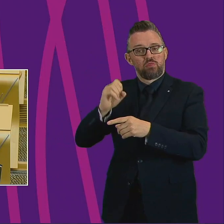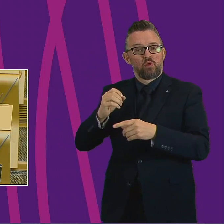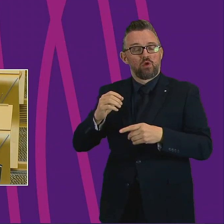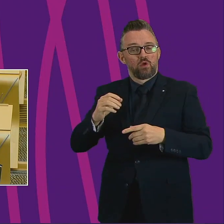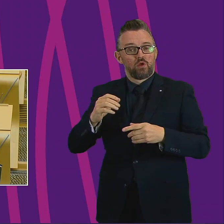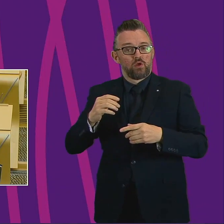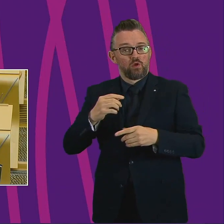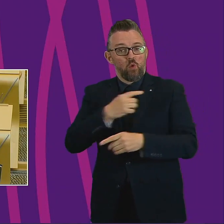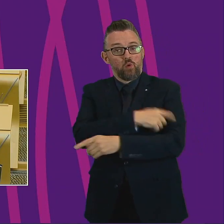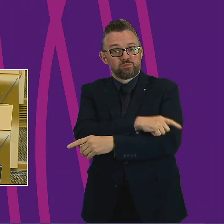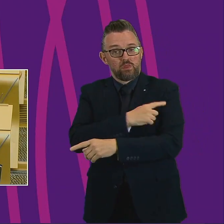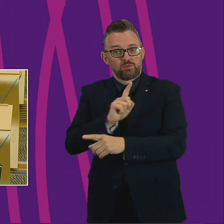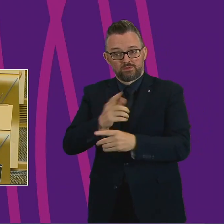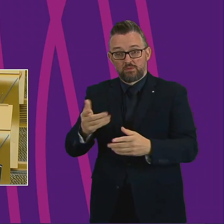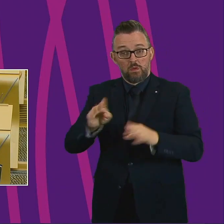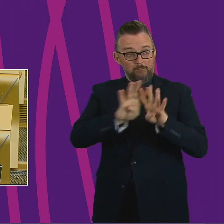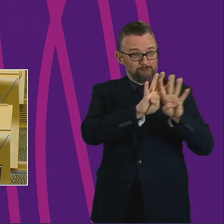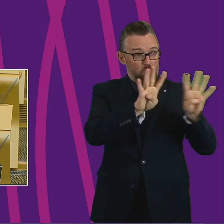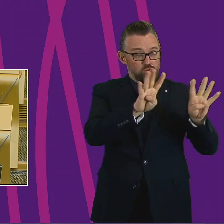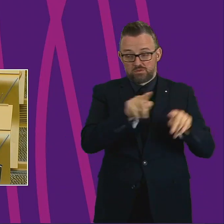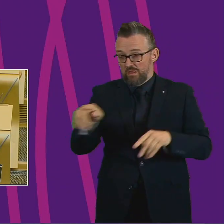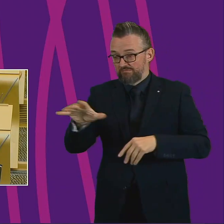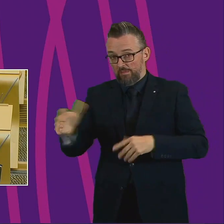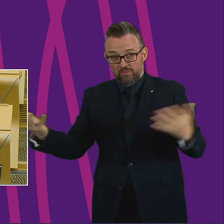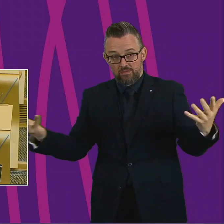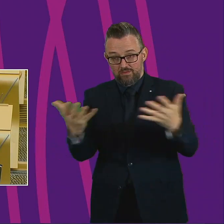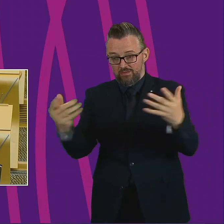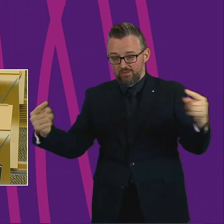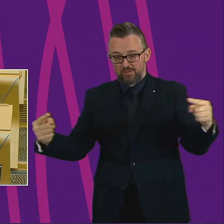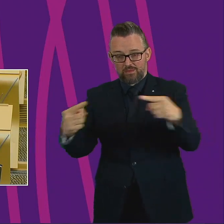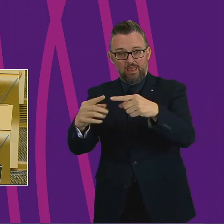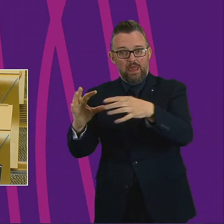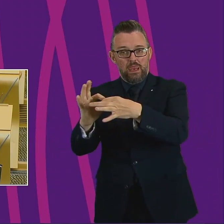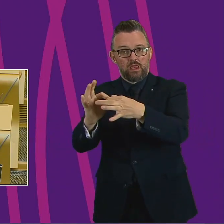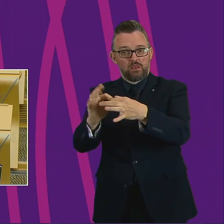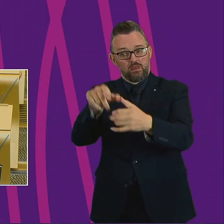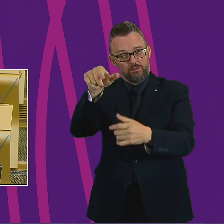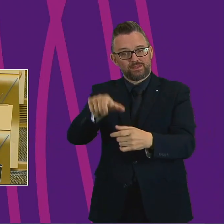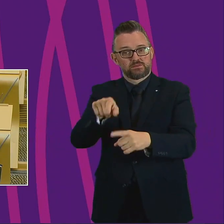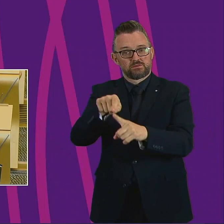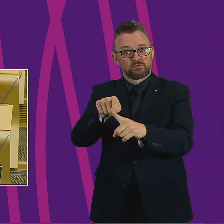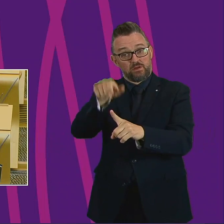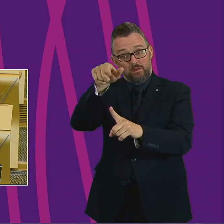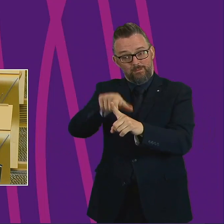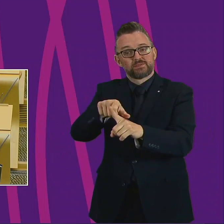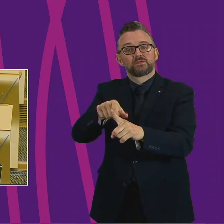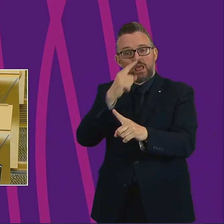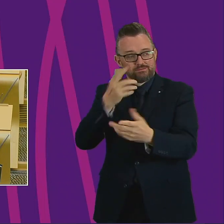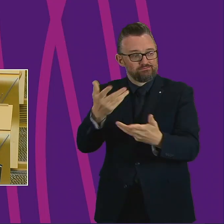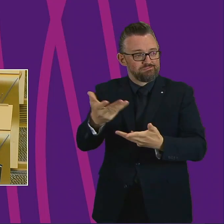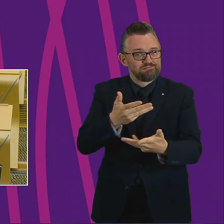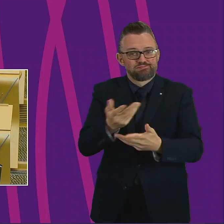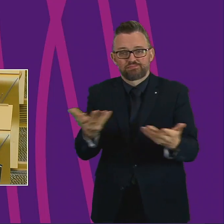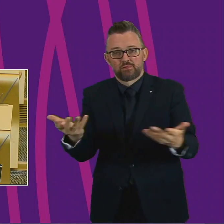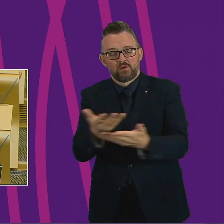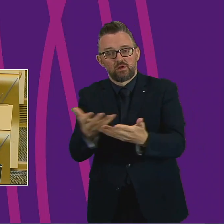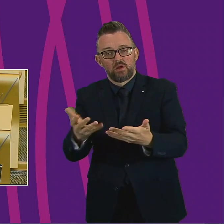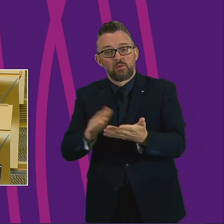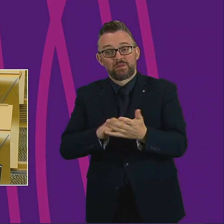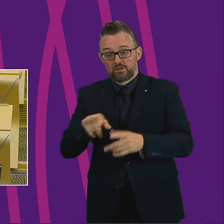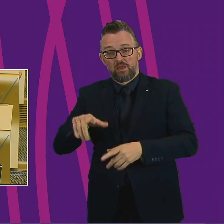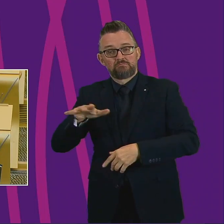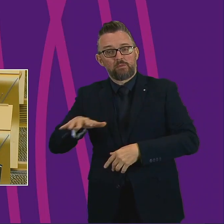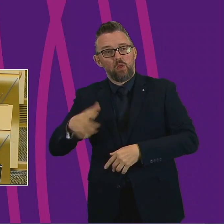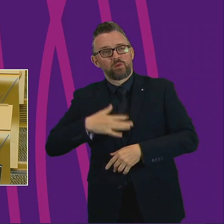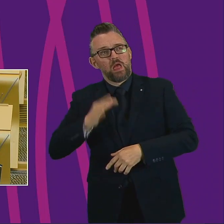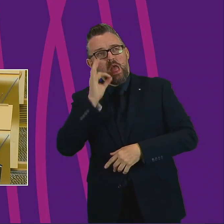liaison between the board and the families to ensure that where families had a range of questions on